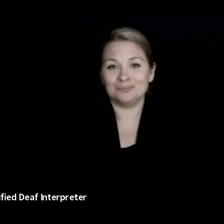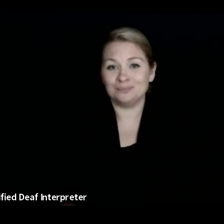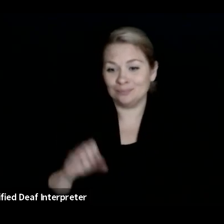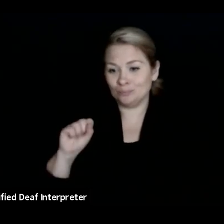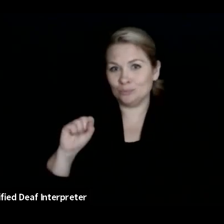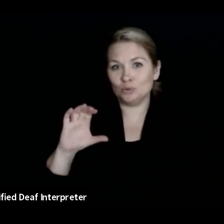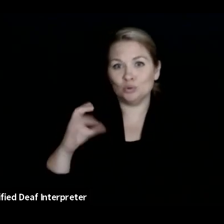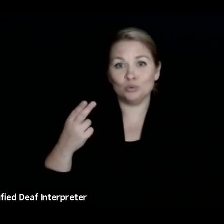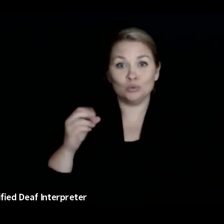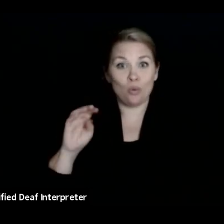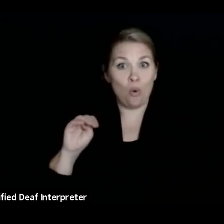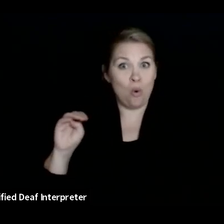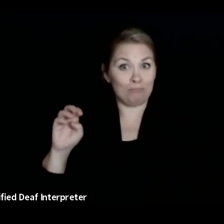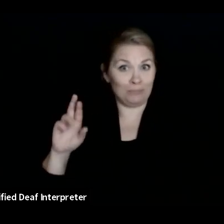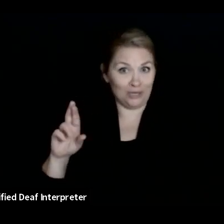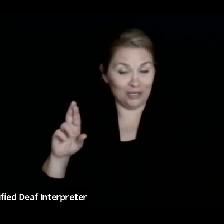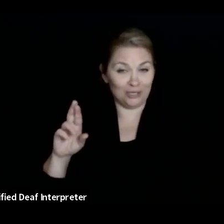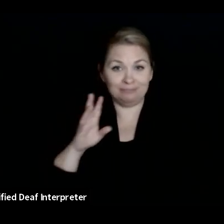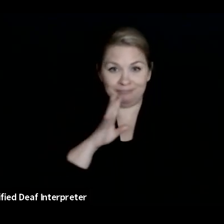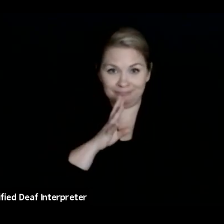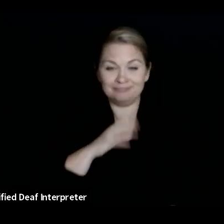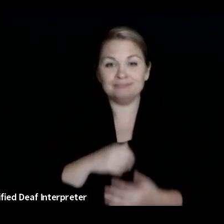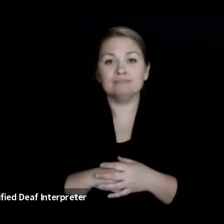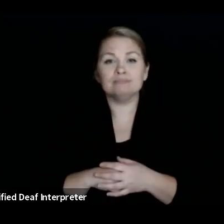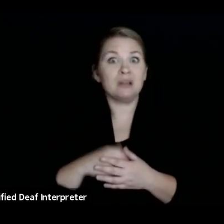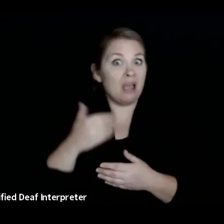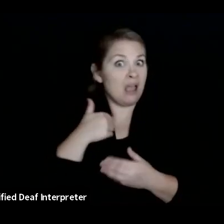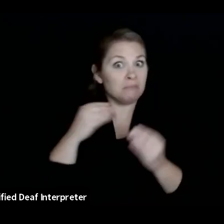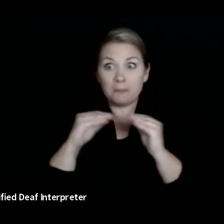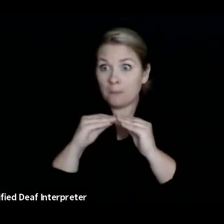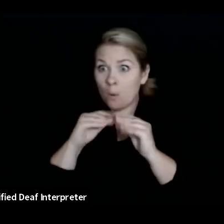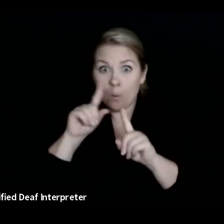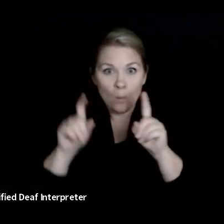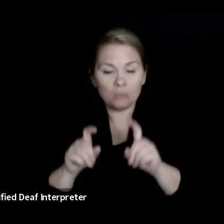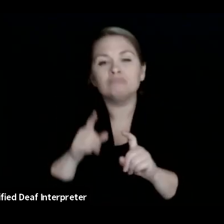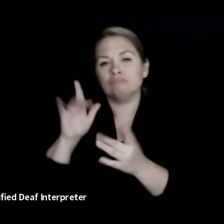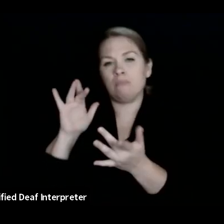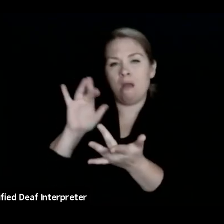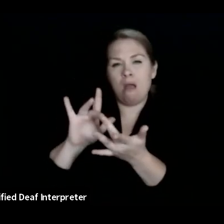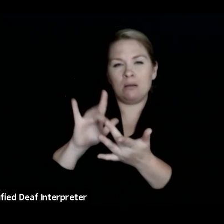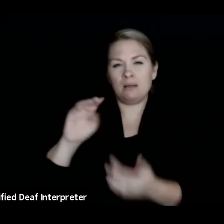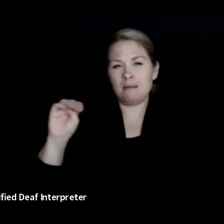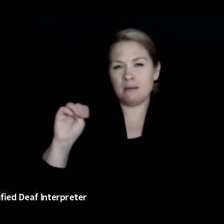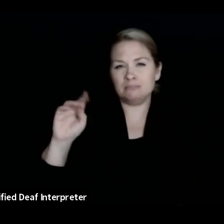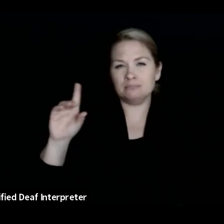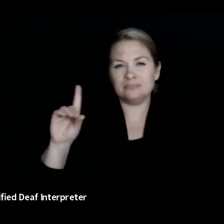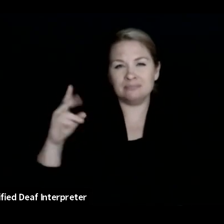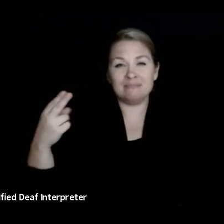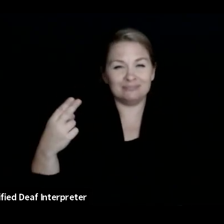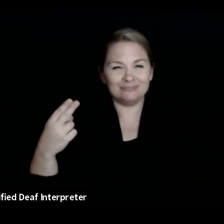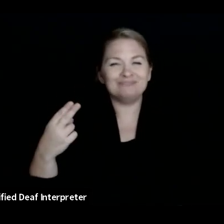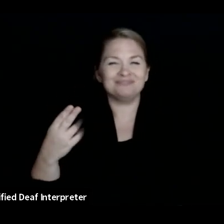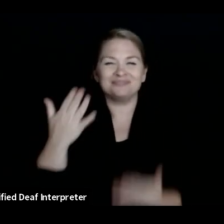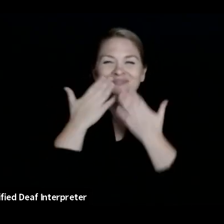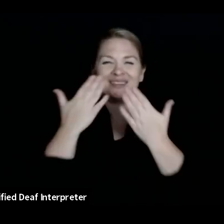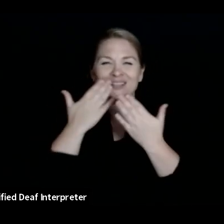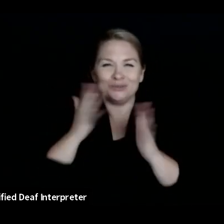please feel free to reach out to the MDH Communications Office. Have a good day, and we'll be back. That was state health leaders discussing their